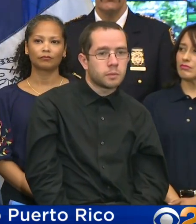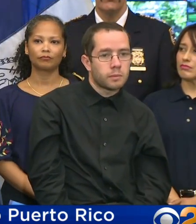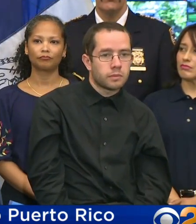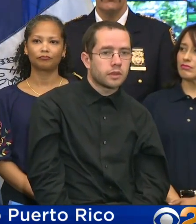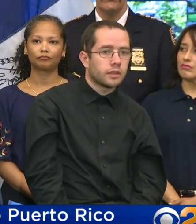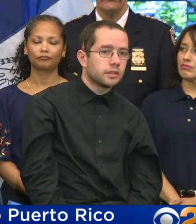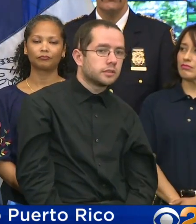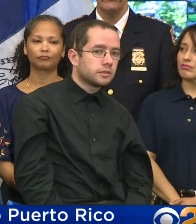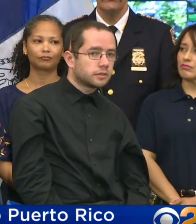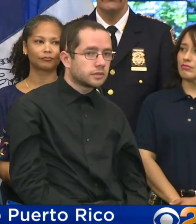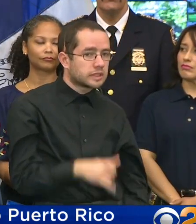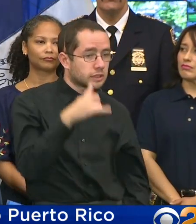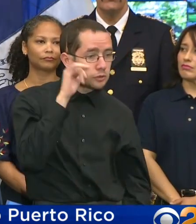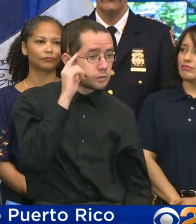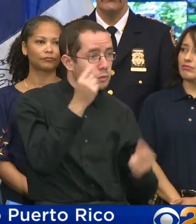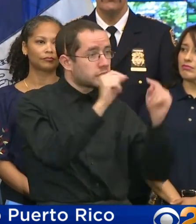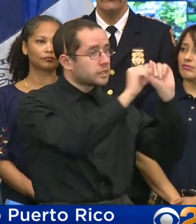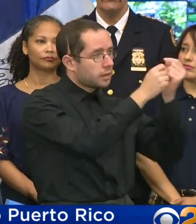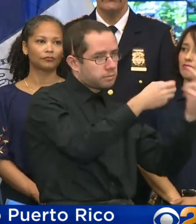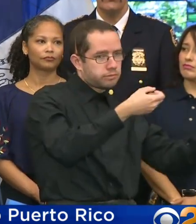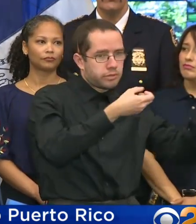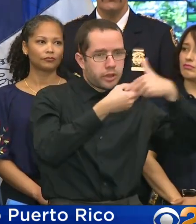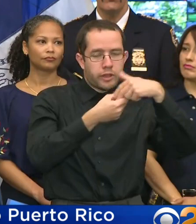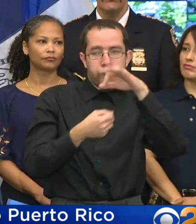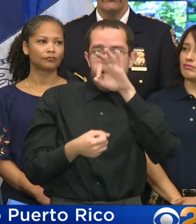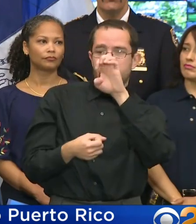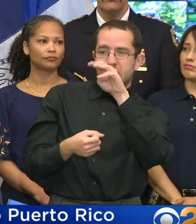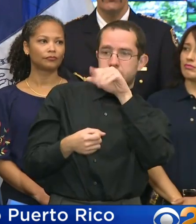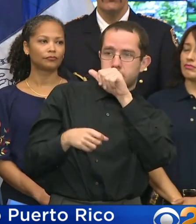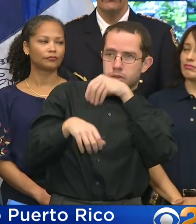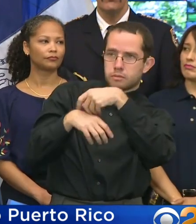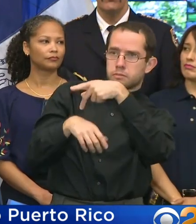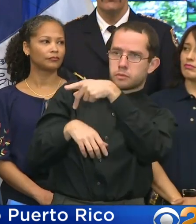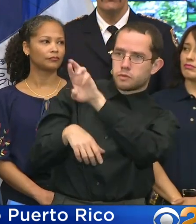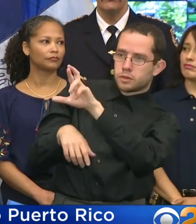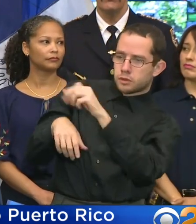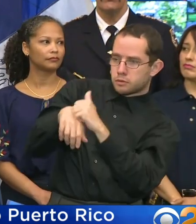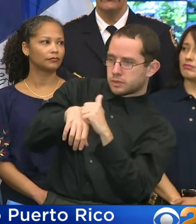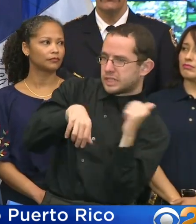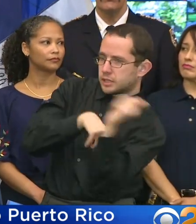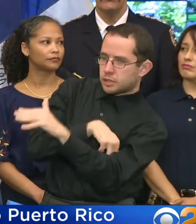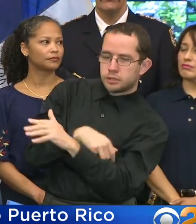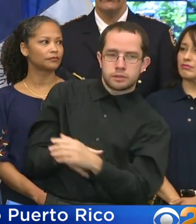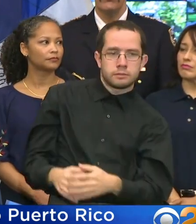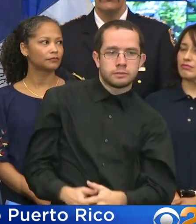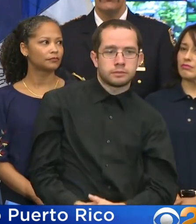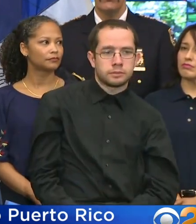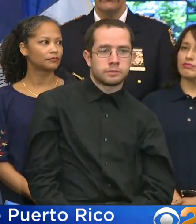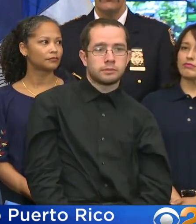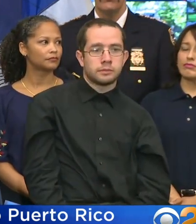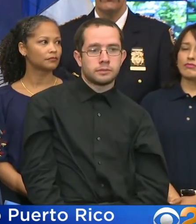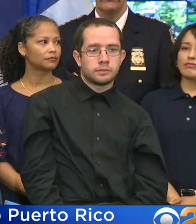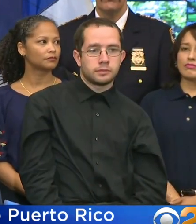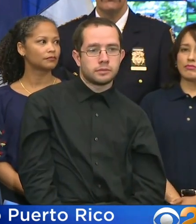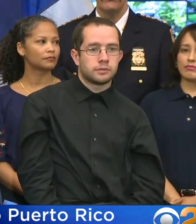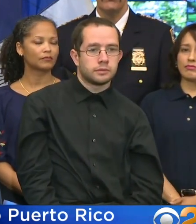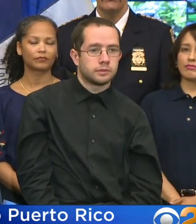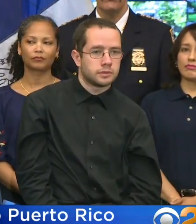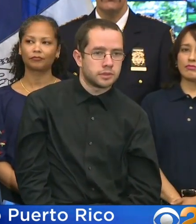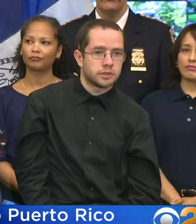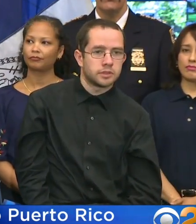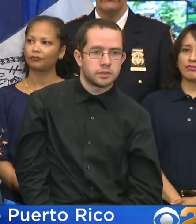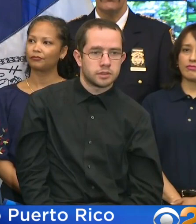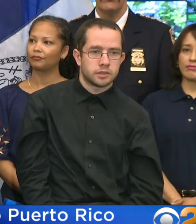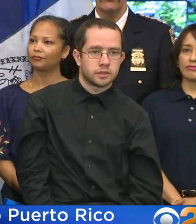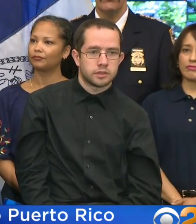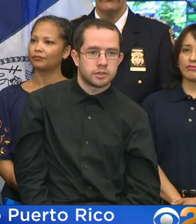Management Agency, FEMA, and other emergency responders to assess damages to infrastructure and essential services.